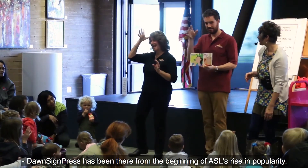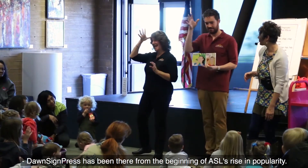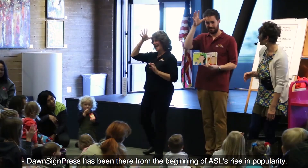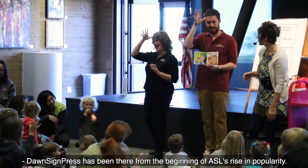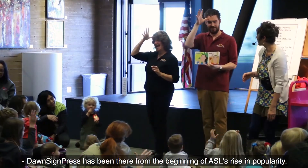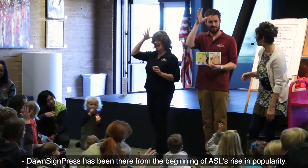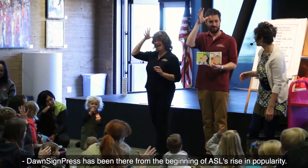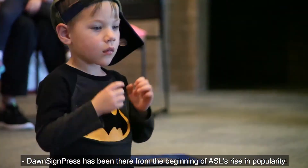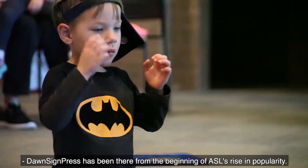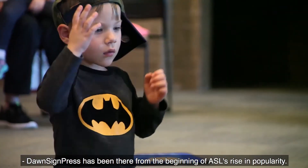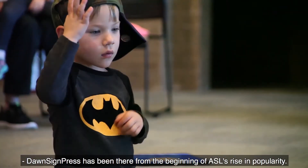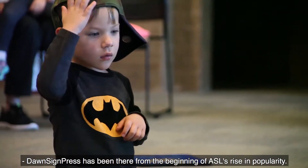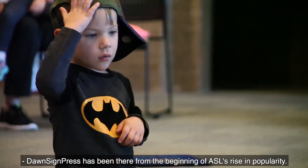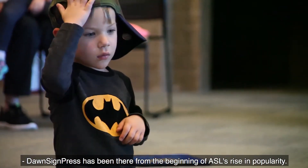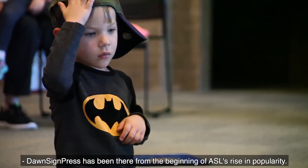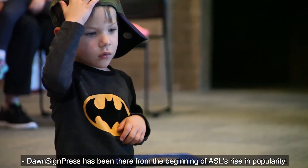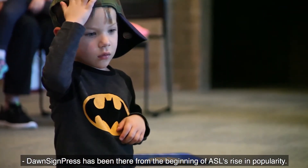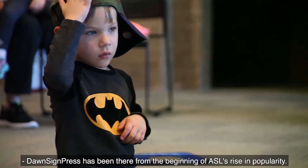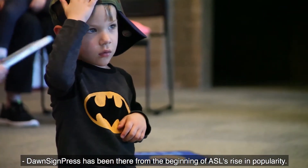beginning of ASL's rise in popularity.